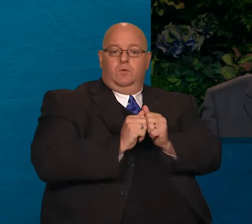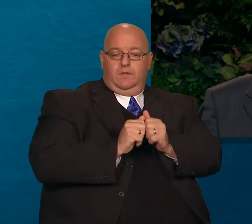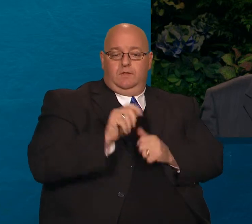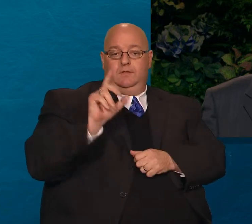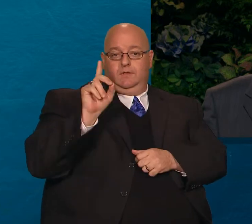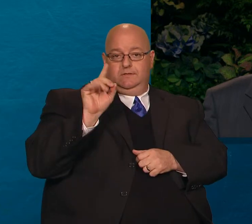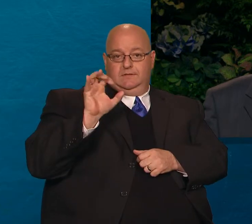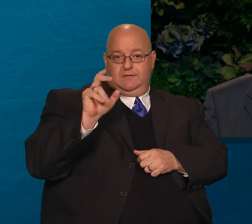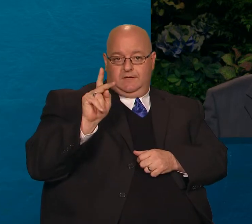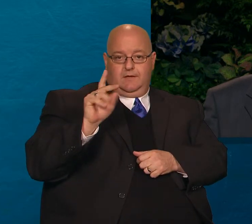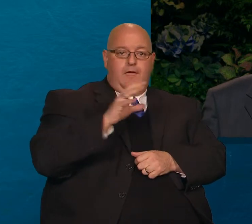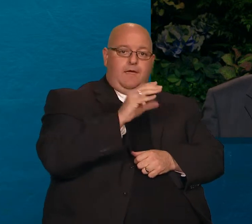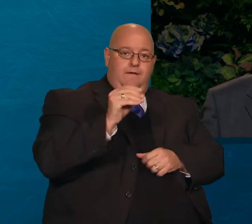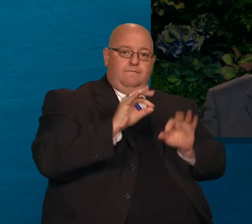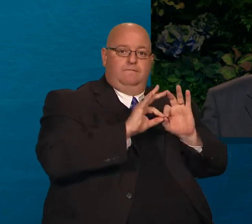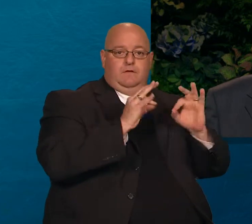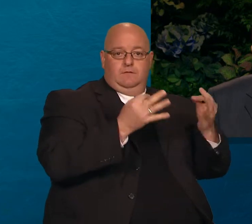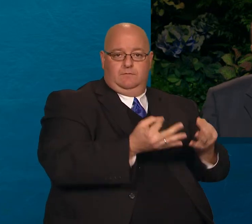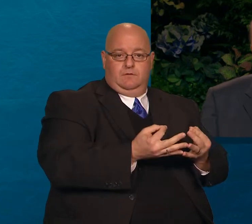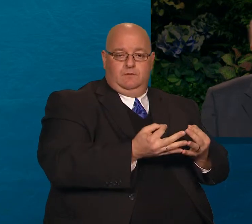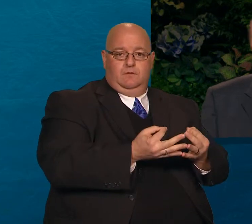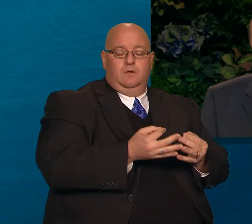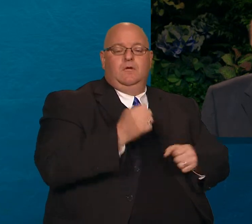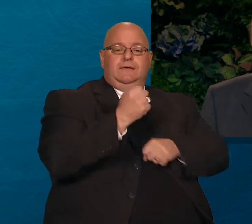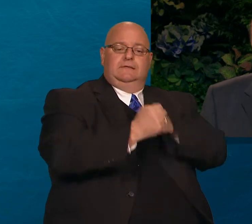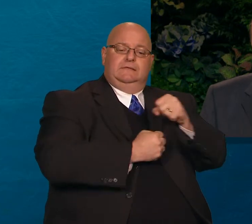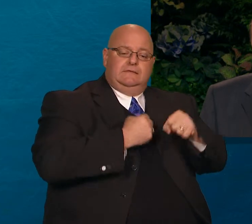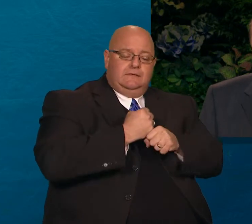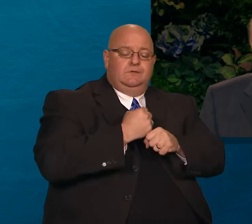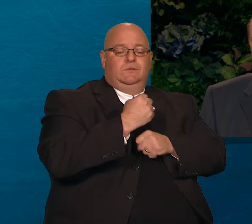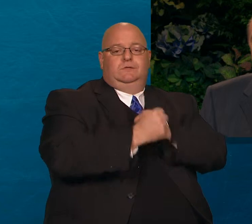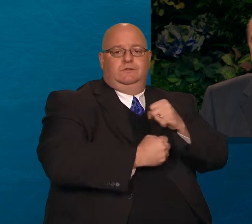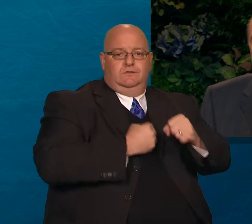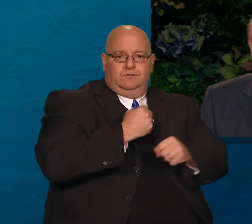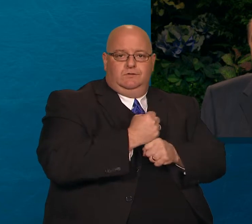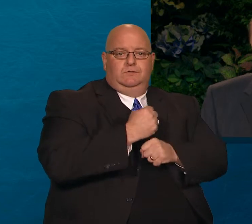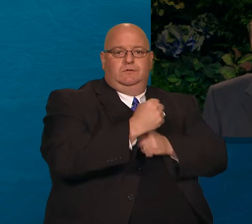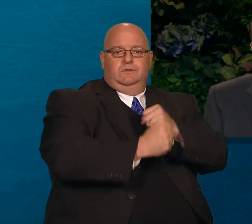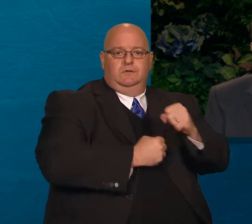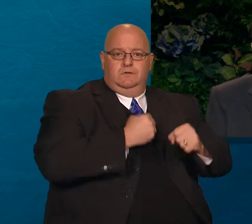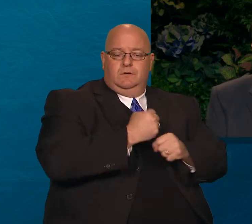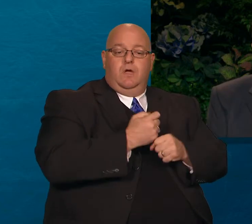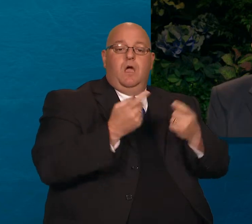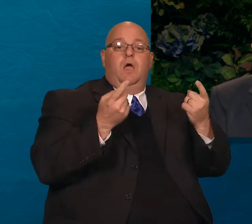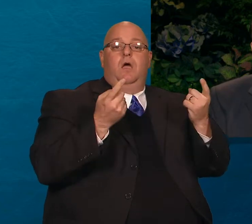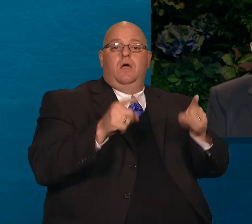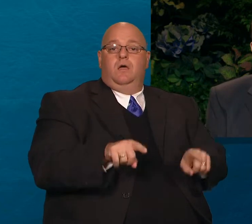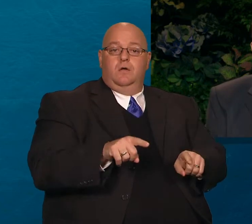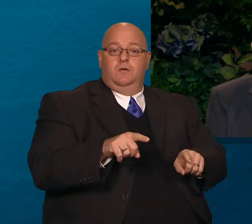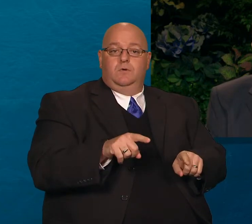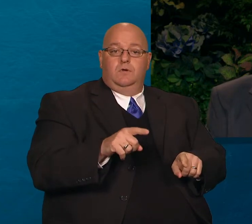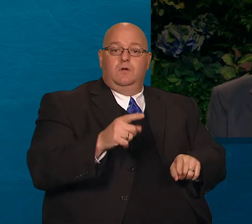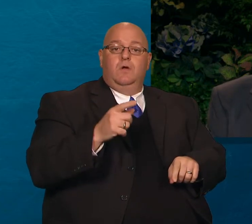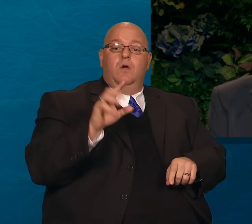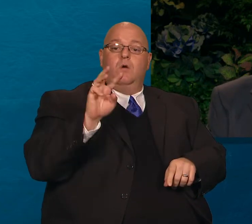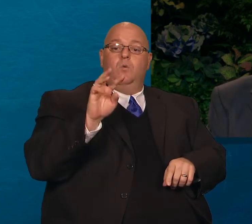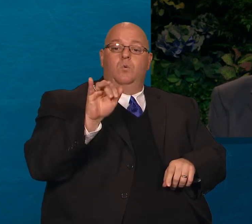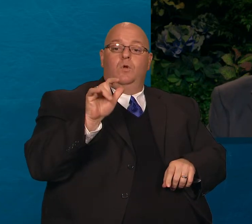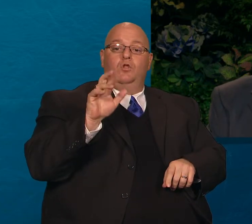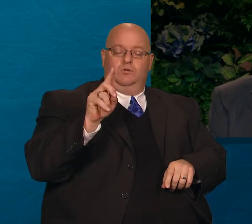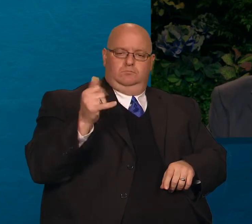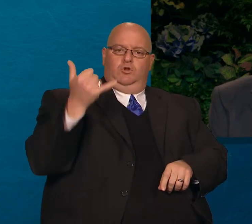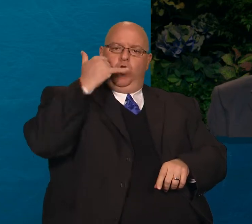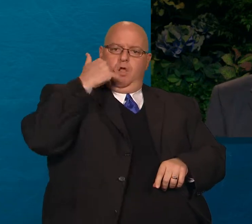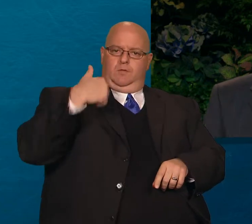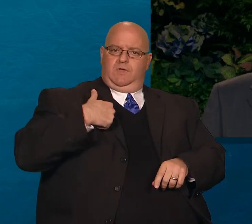the family. The years passed by, and then one day, Willard phoned me with good